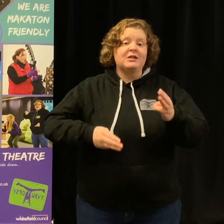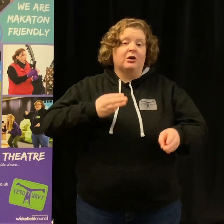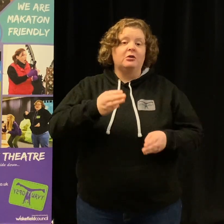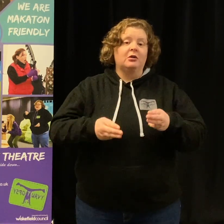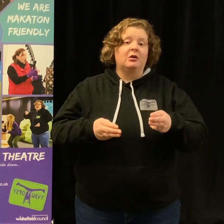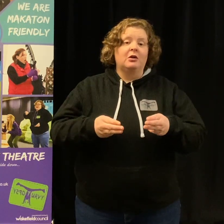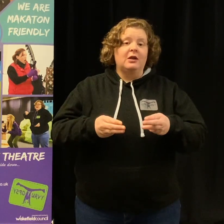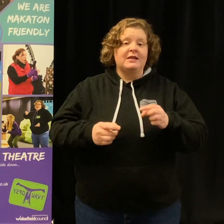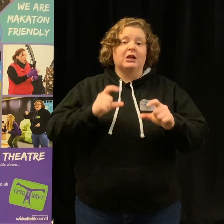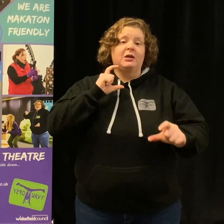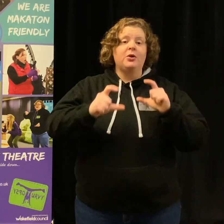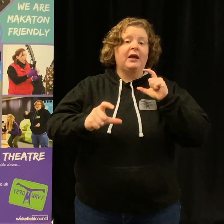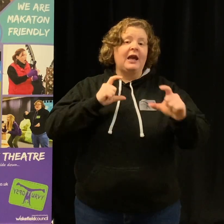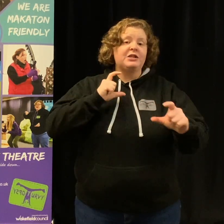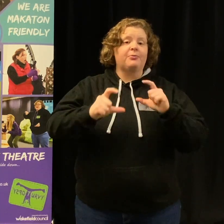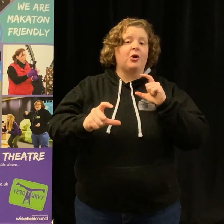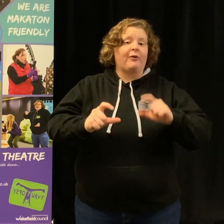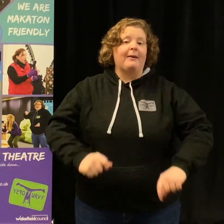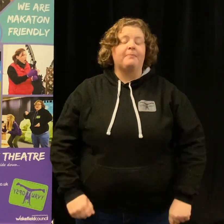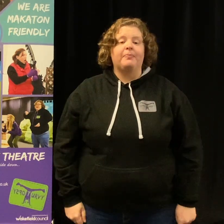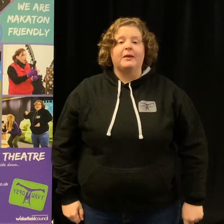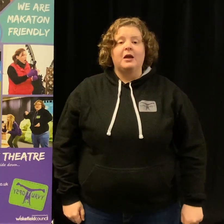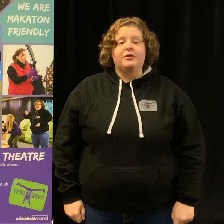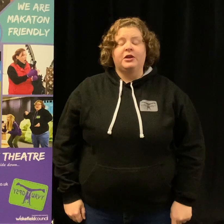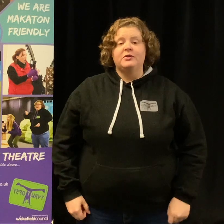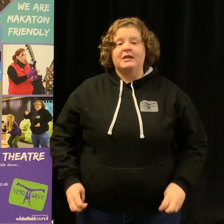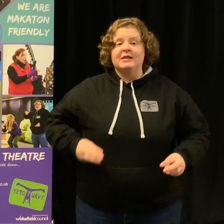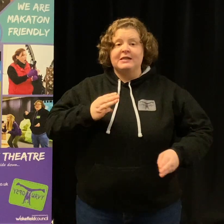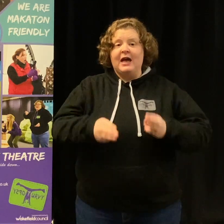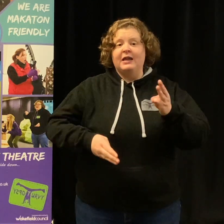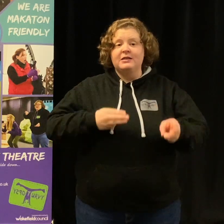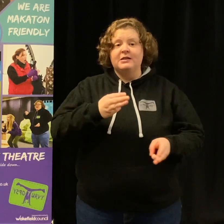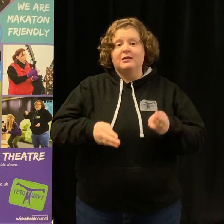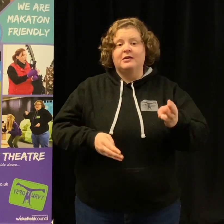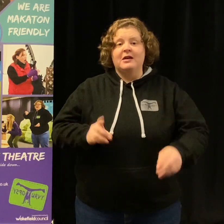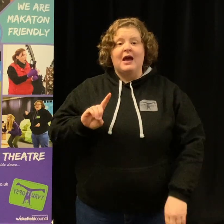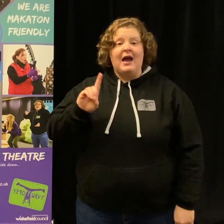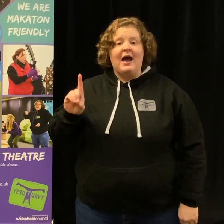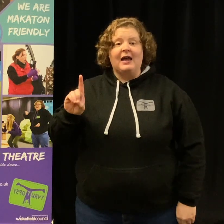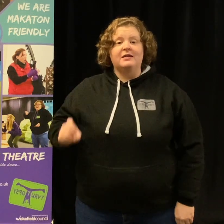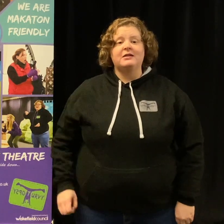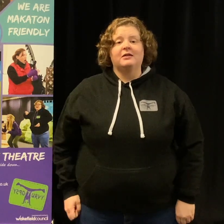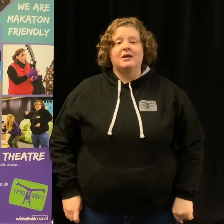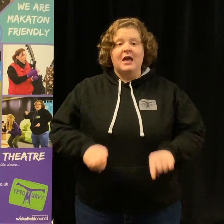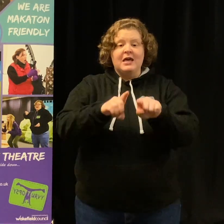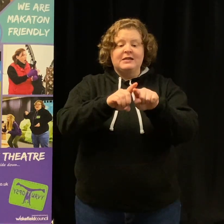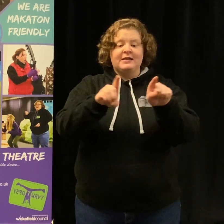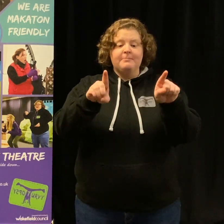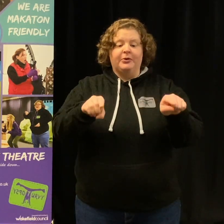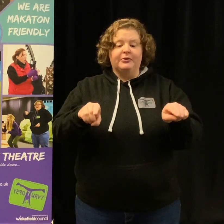Makaton is a communication programme that uses signs and symbols